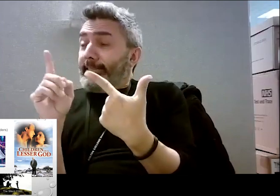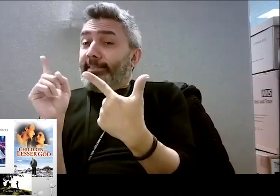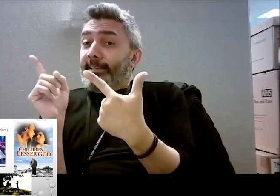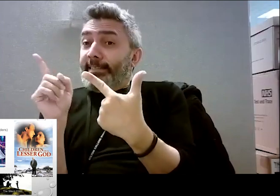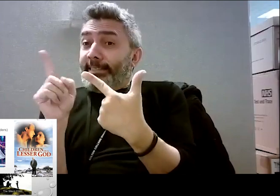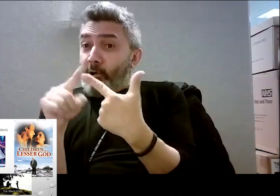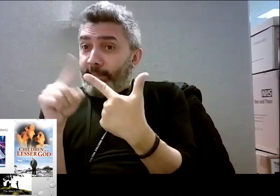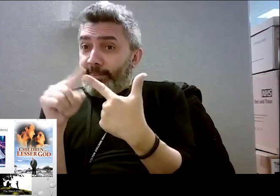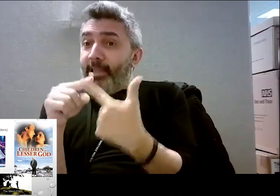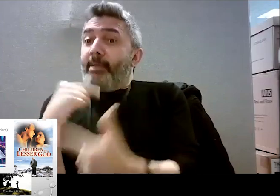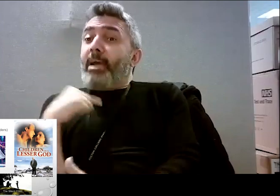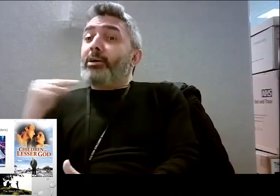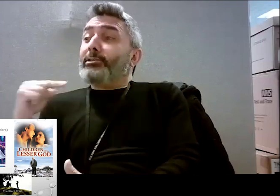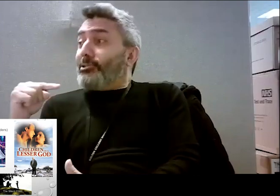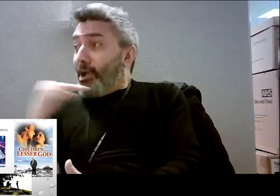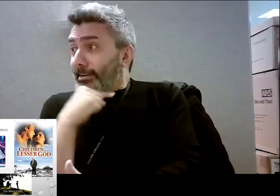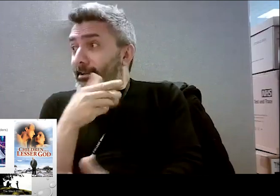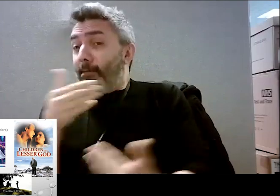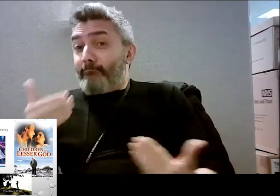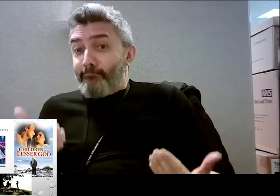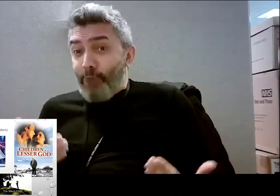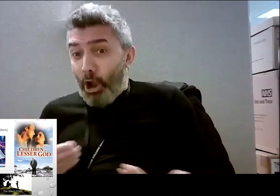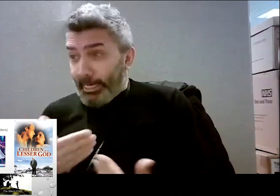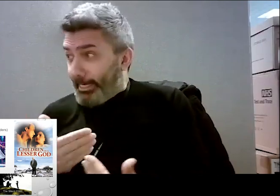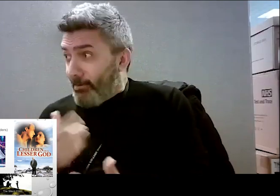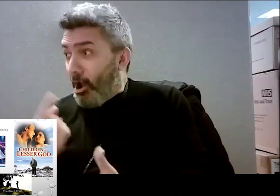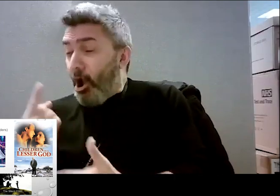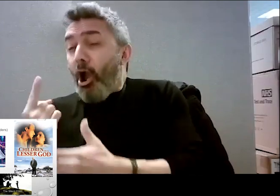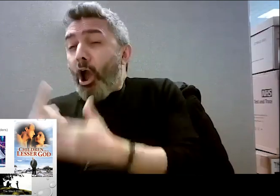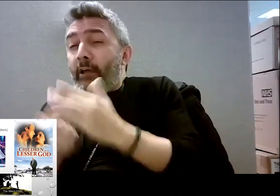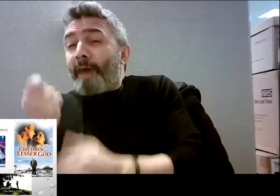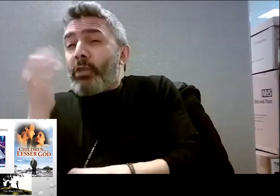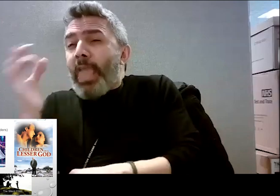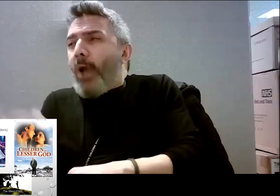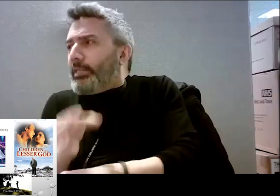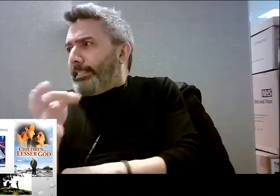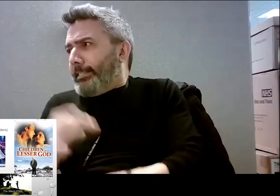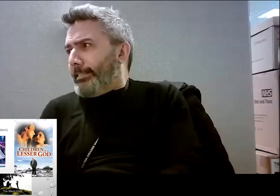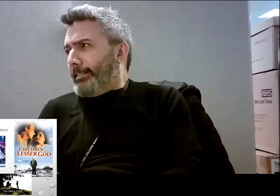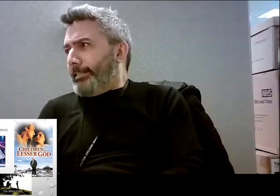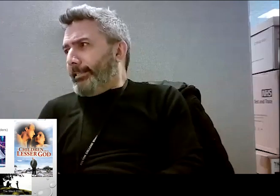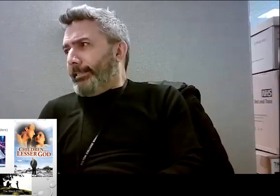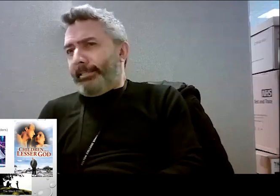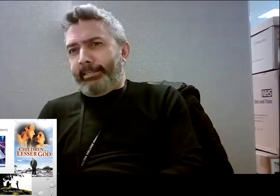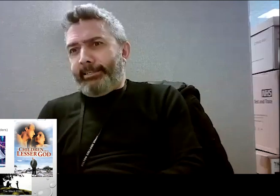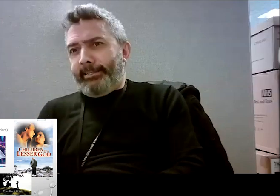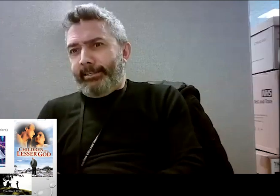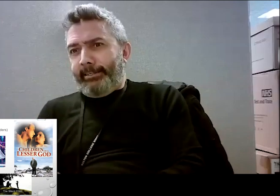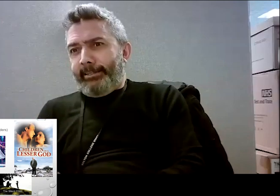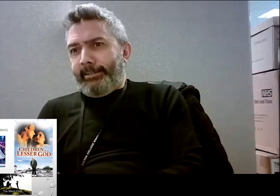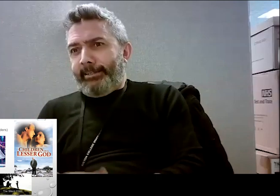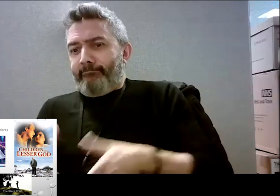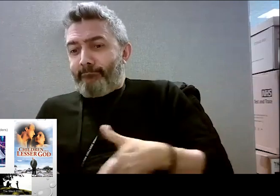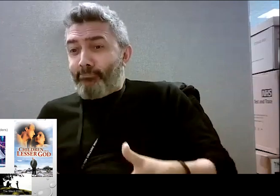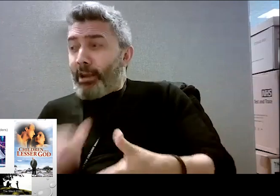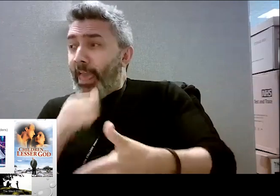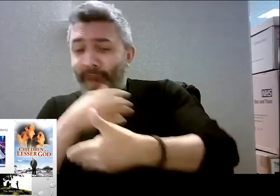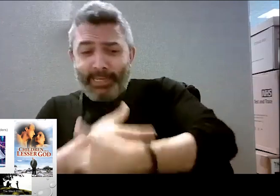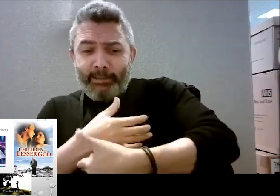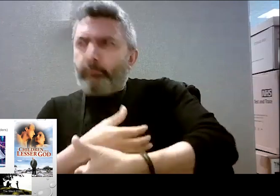when my daughter got tested. My son was born. I think he was just a few hours old before he had his hearing